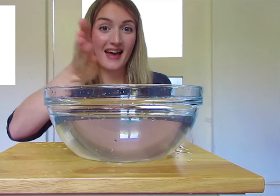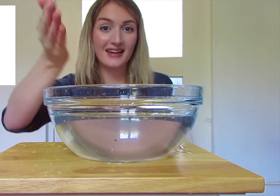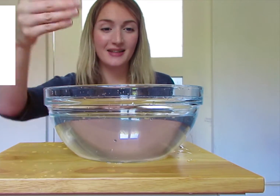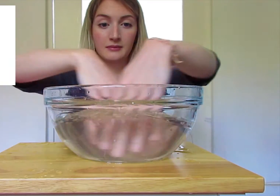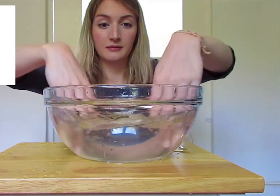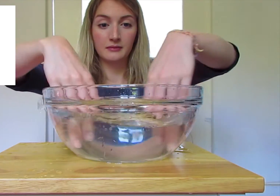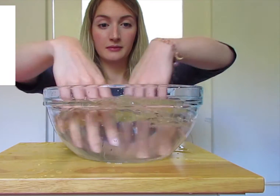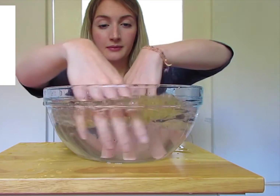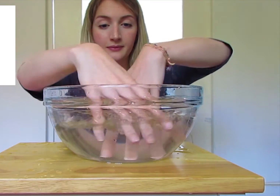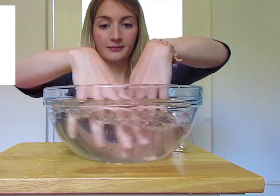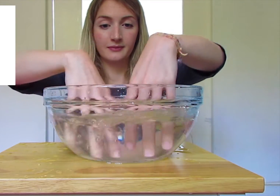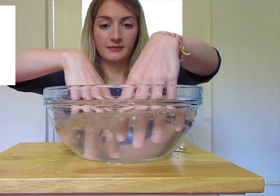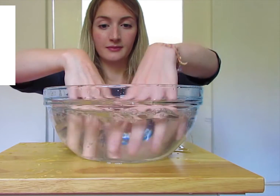can.